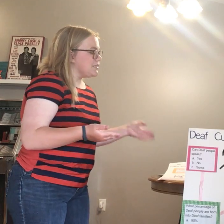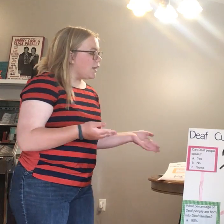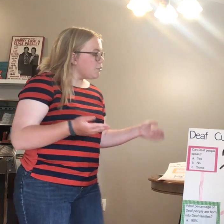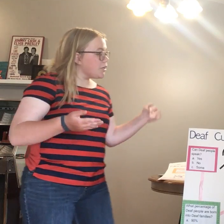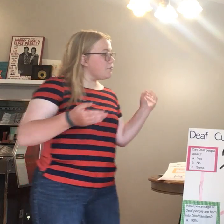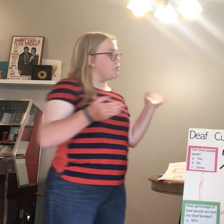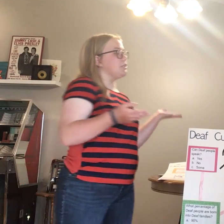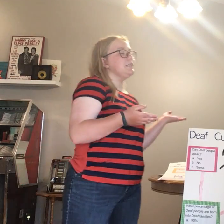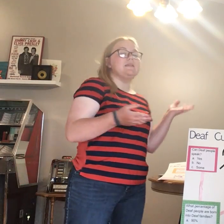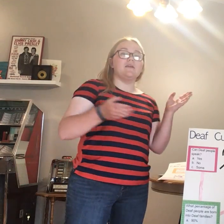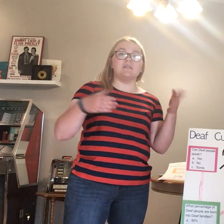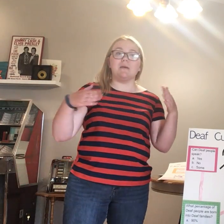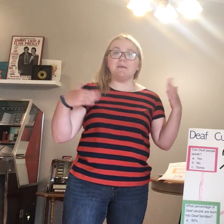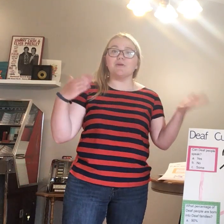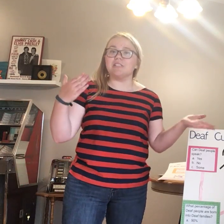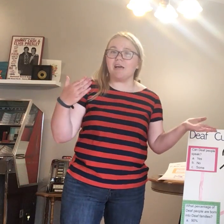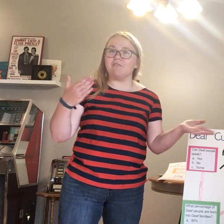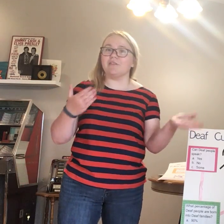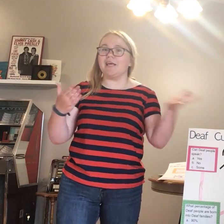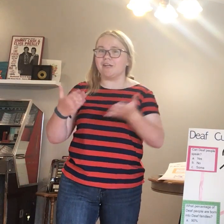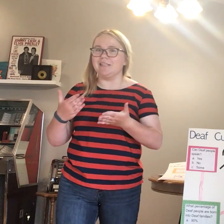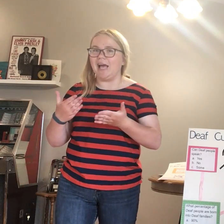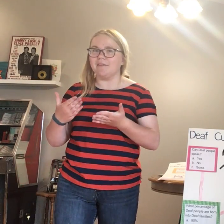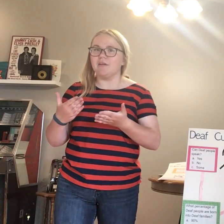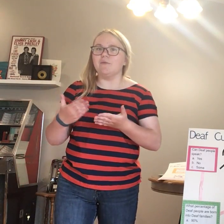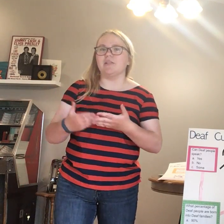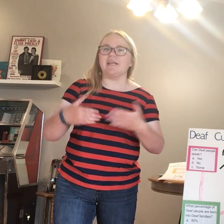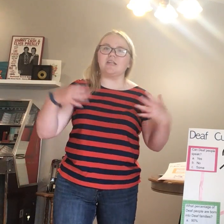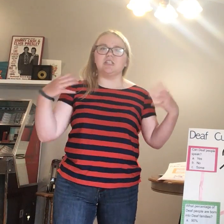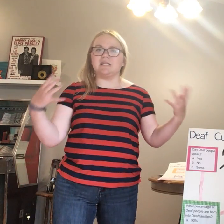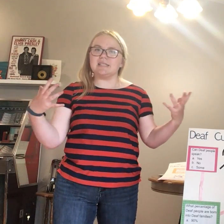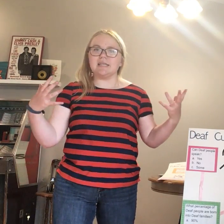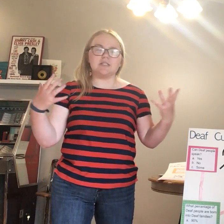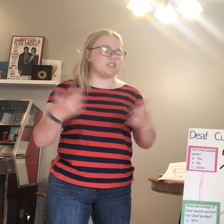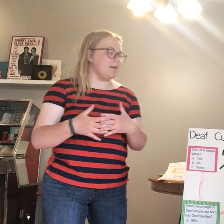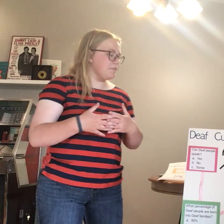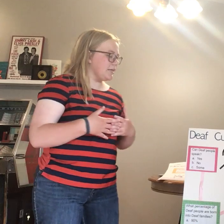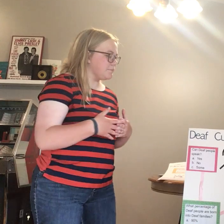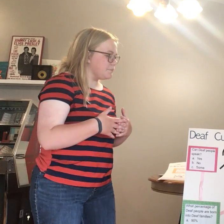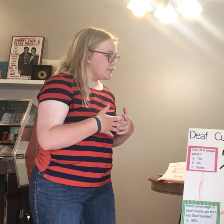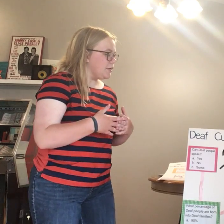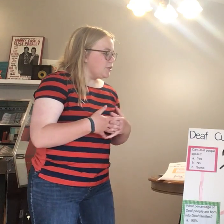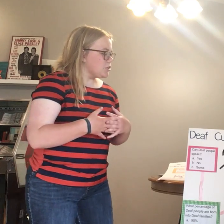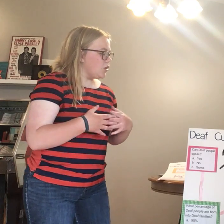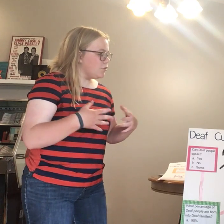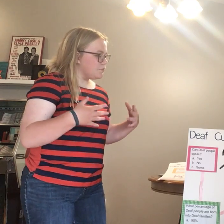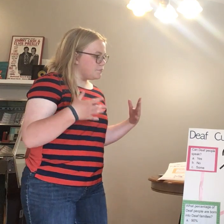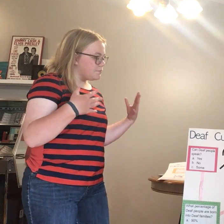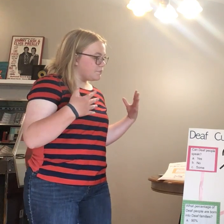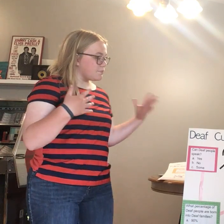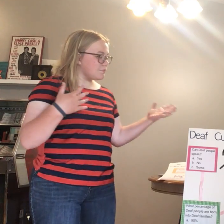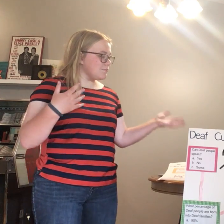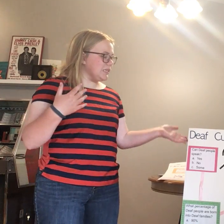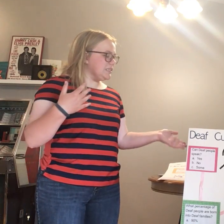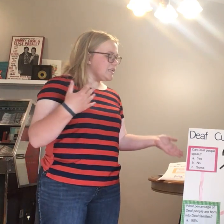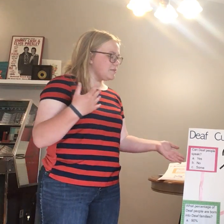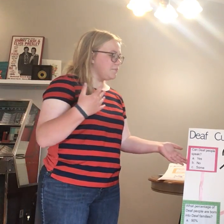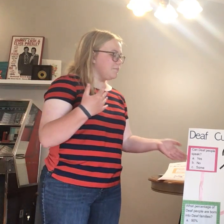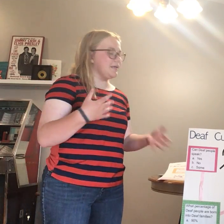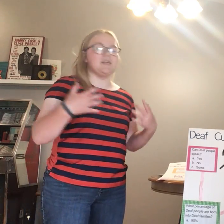some people are deaf later in life. They catch a disease or something. So it does make it a